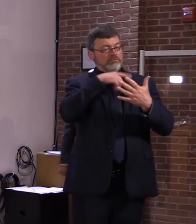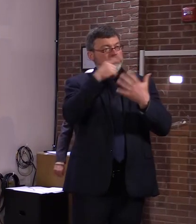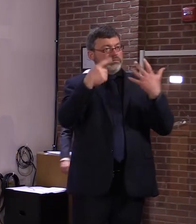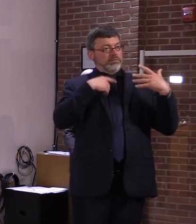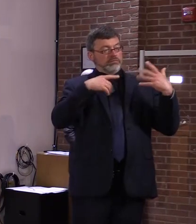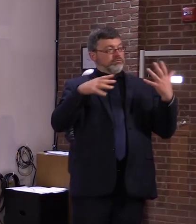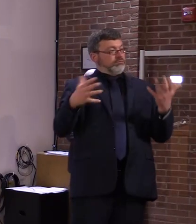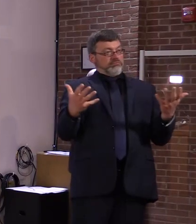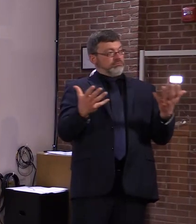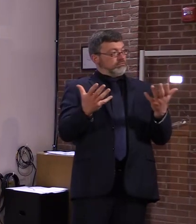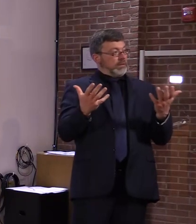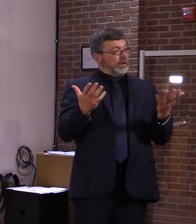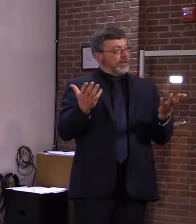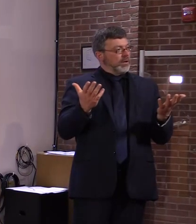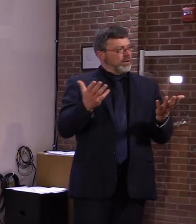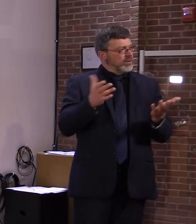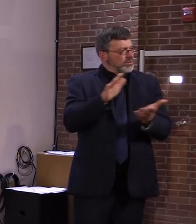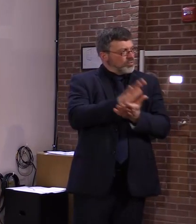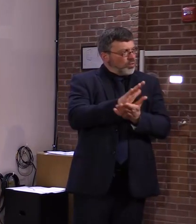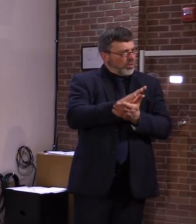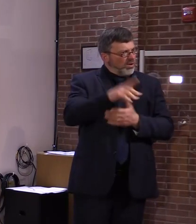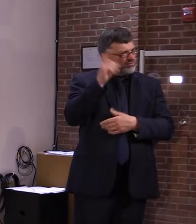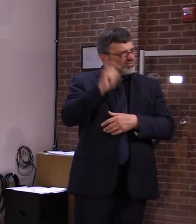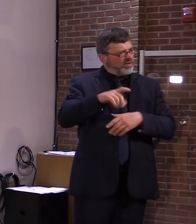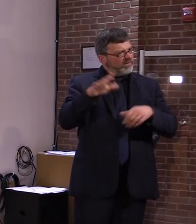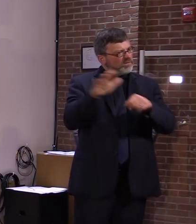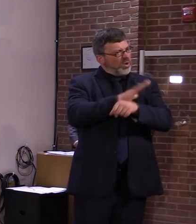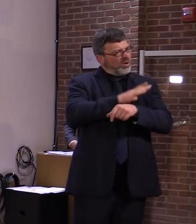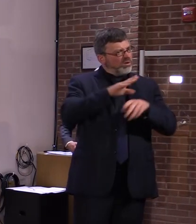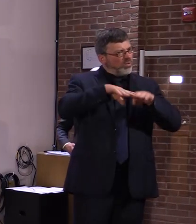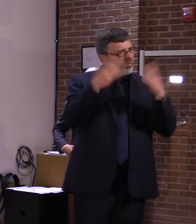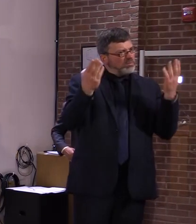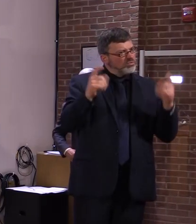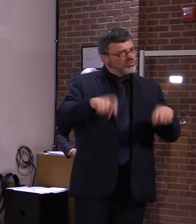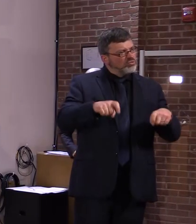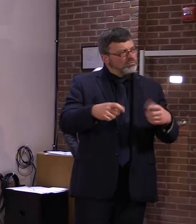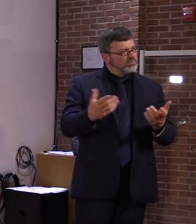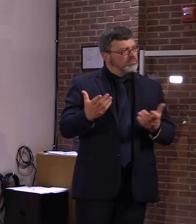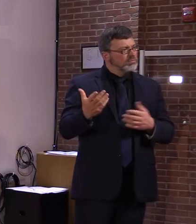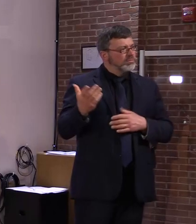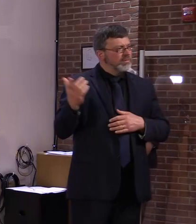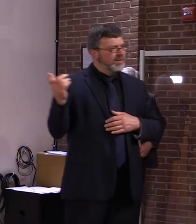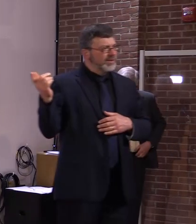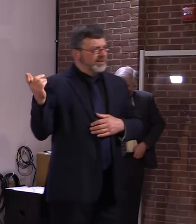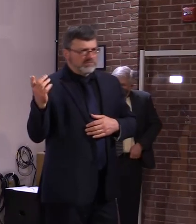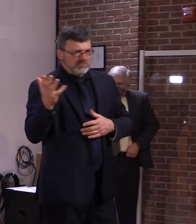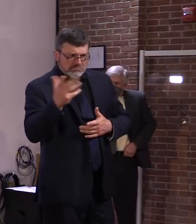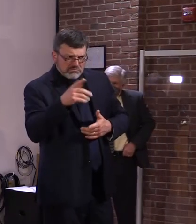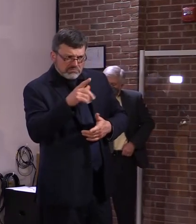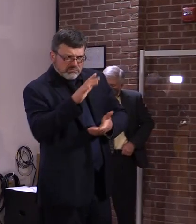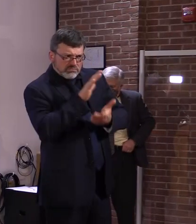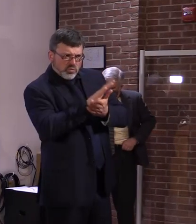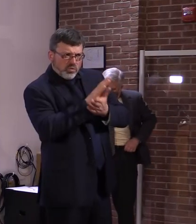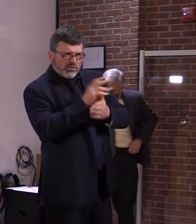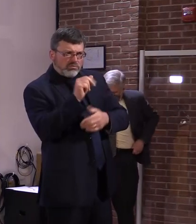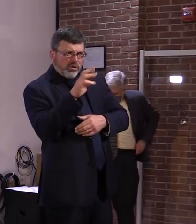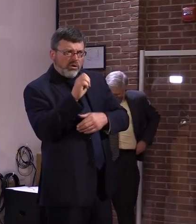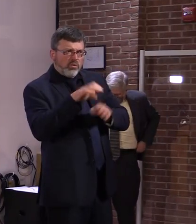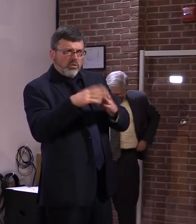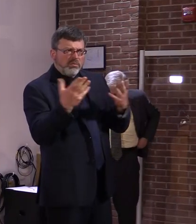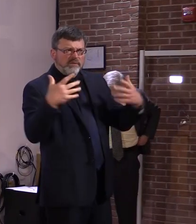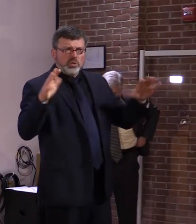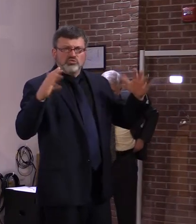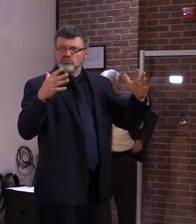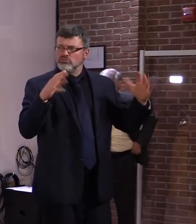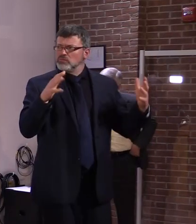there's nothing from the state perspective that would preclude them from reopening. It's all done on the local level. But I'd